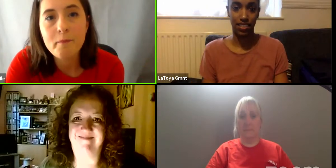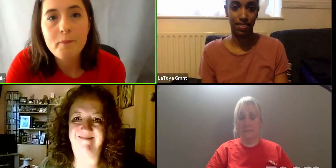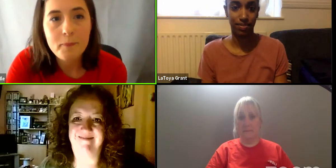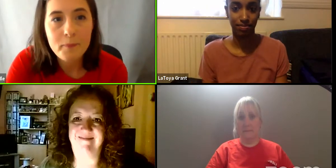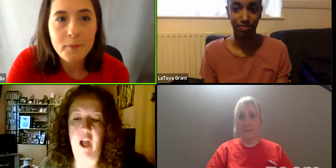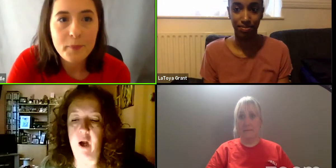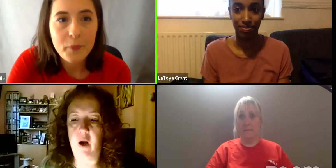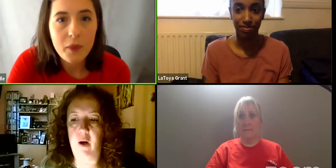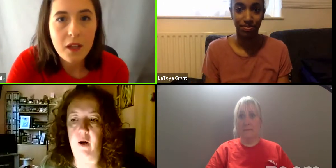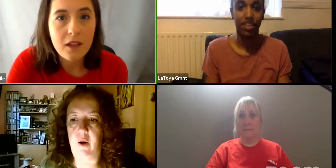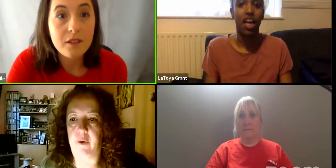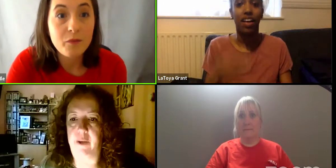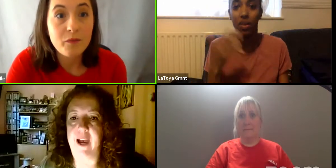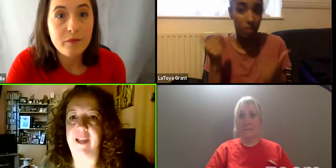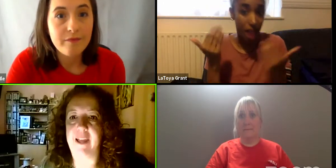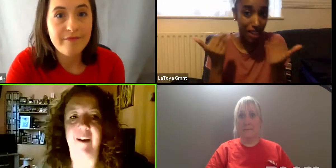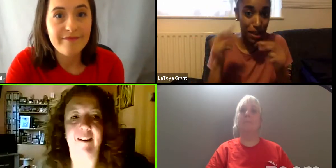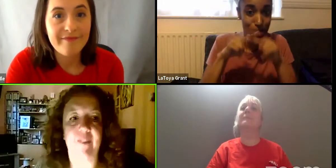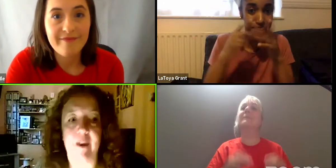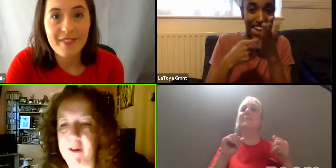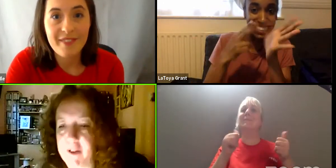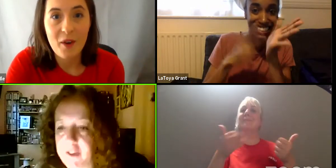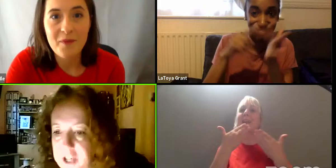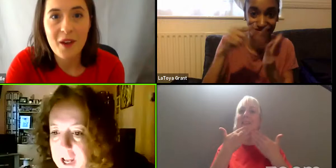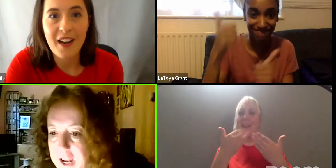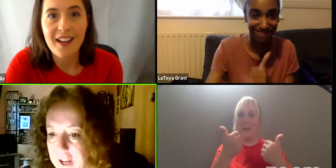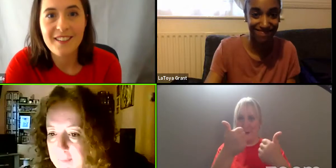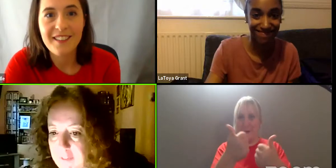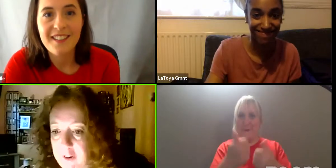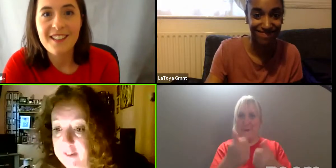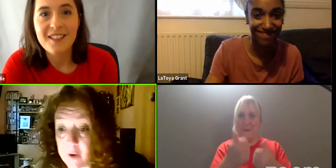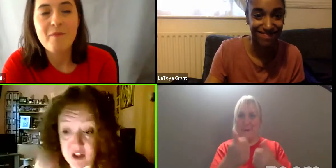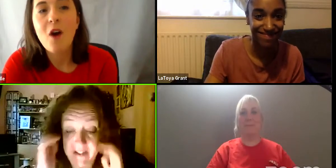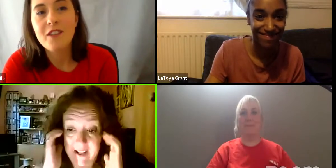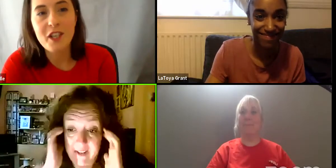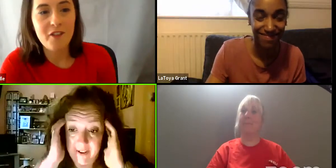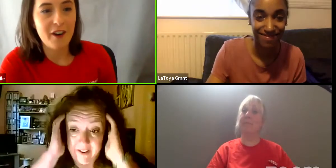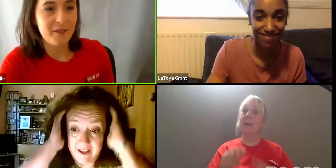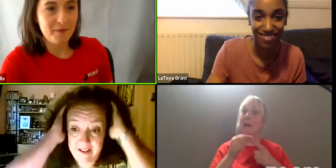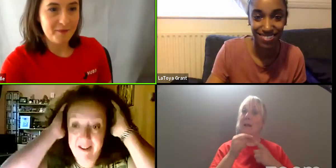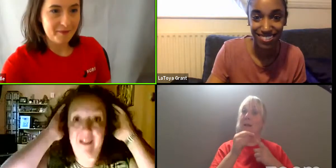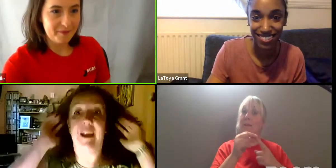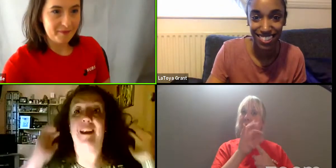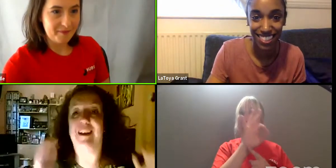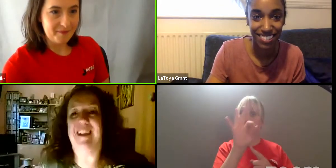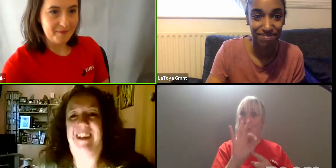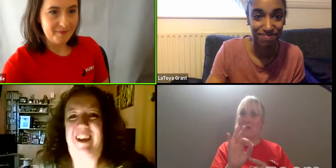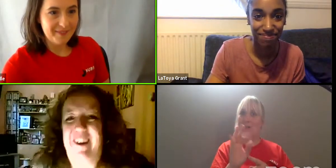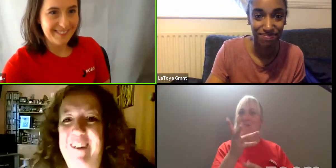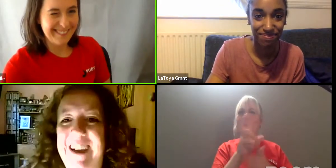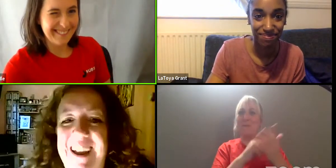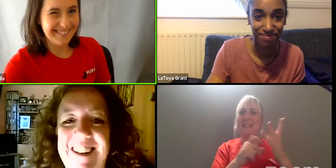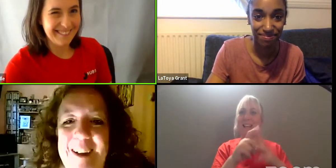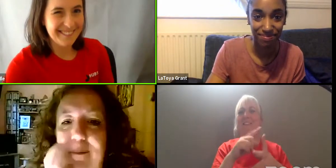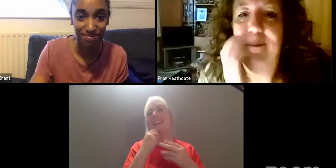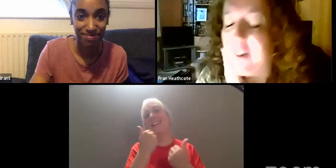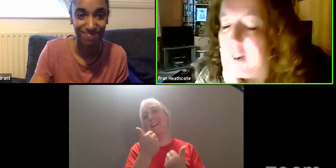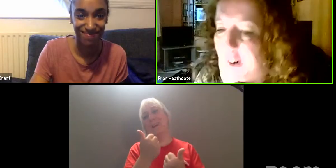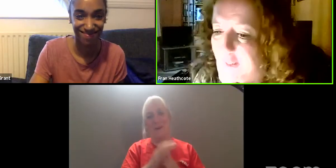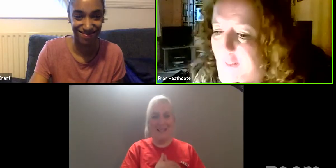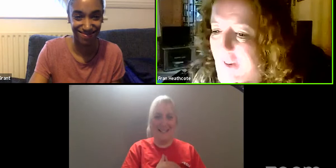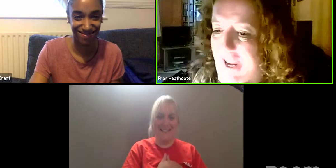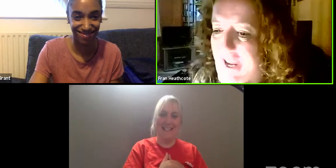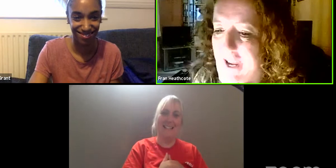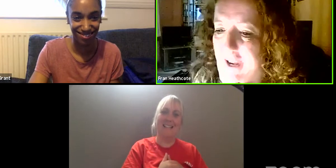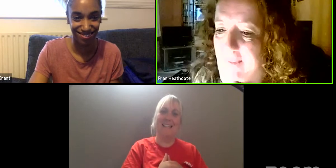income. Okay, thanks very much. The first question, David. Over to you, Fran. Thank you. In terms